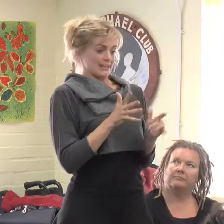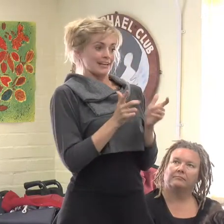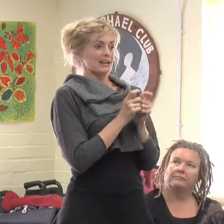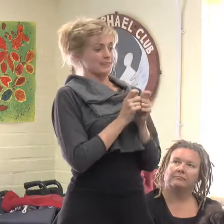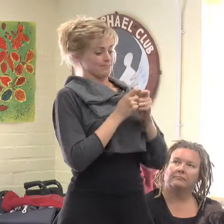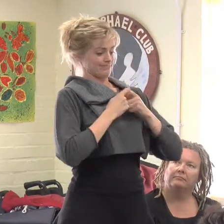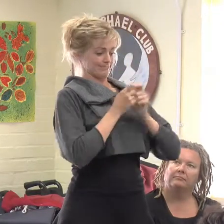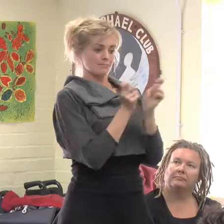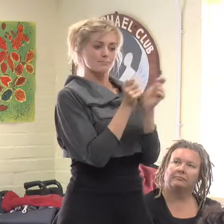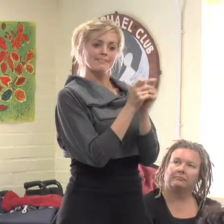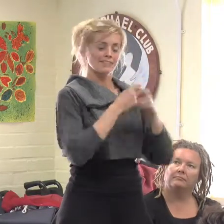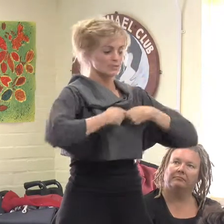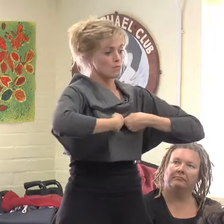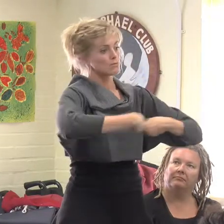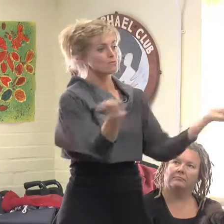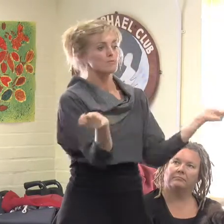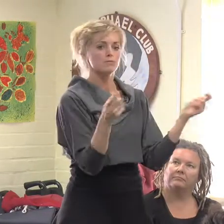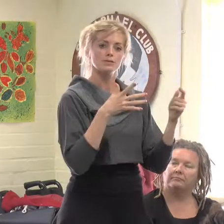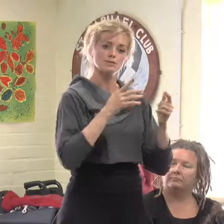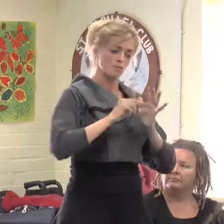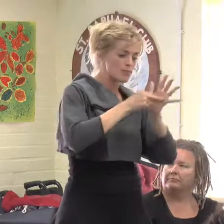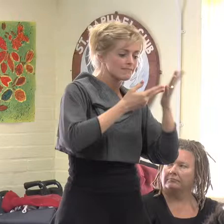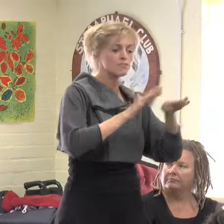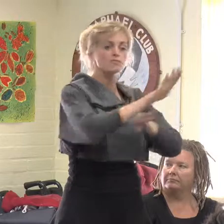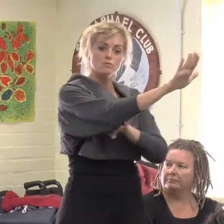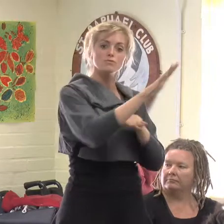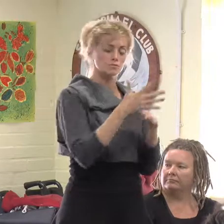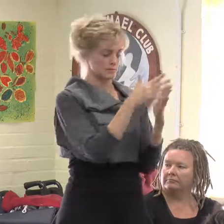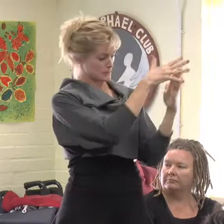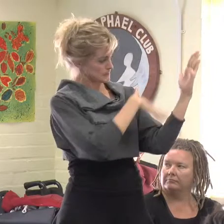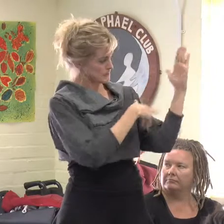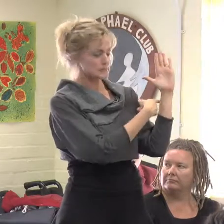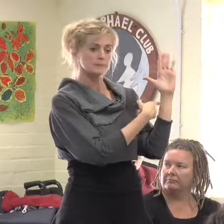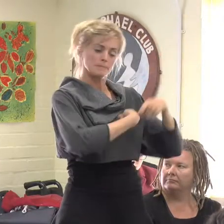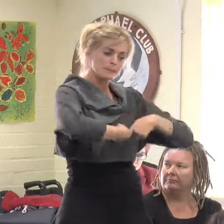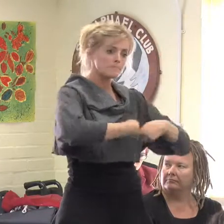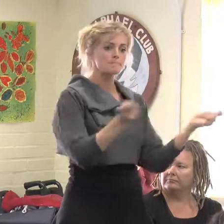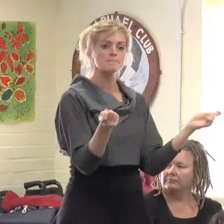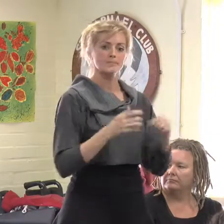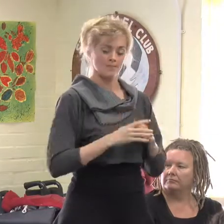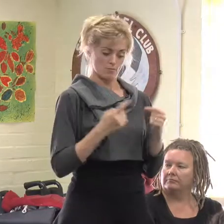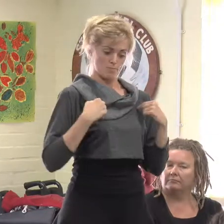got a whole range of things that I think will probably come up in the discussion as we go through today. But